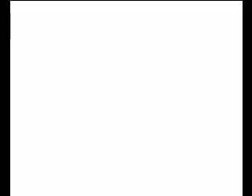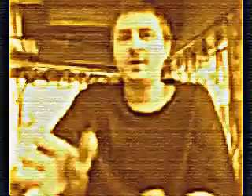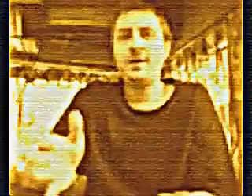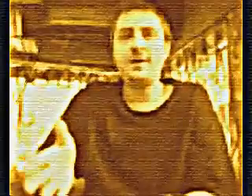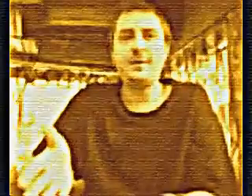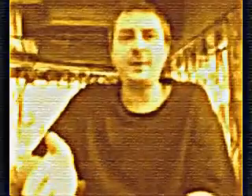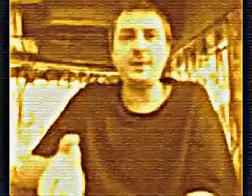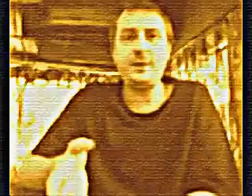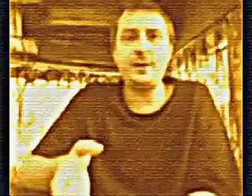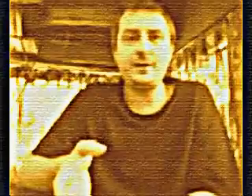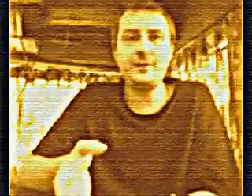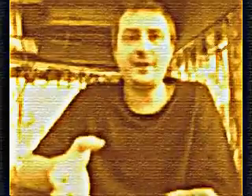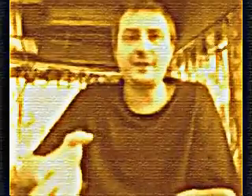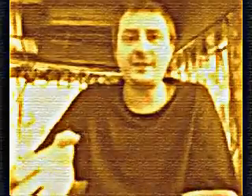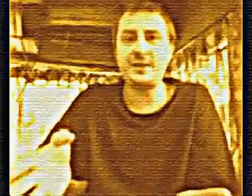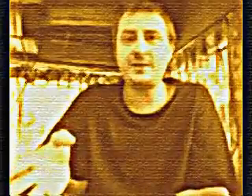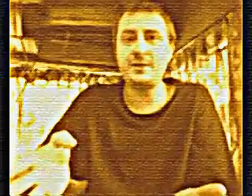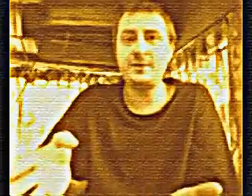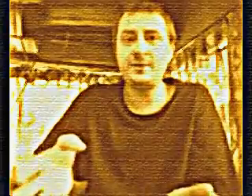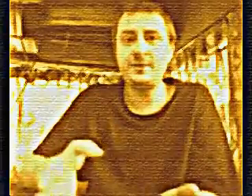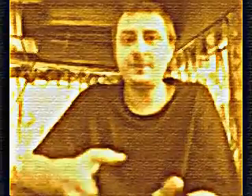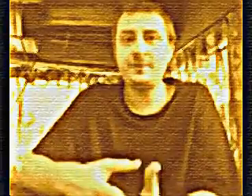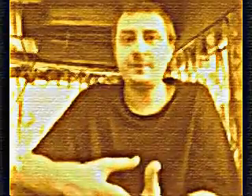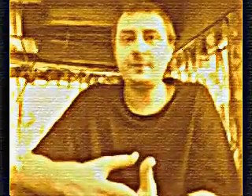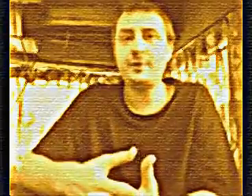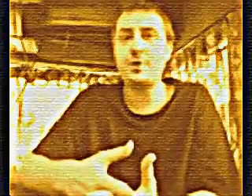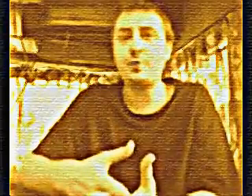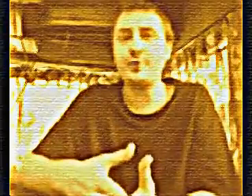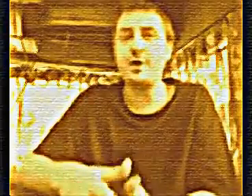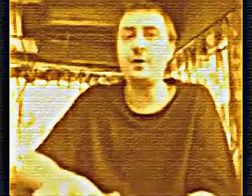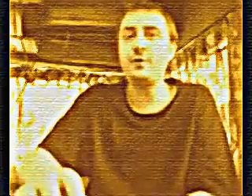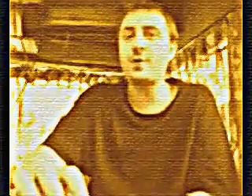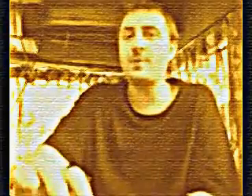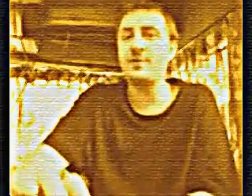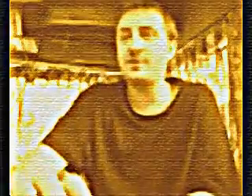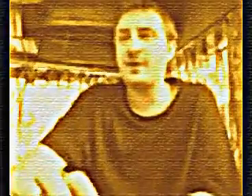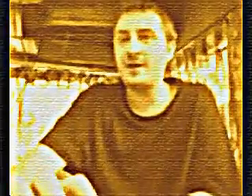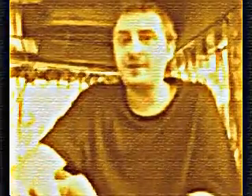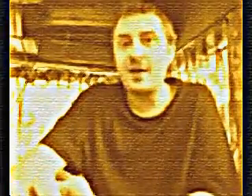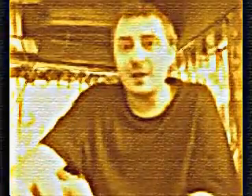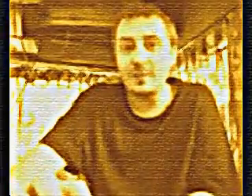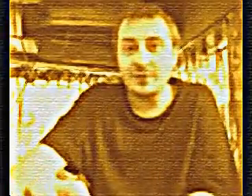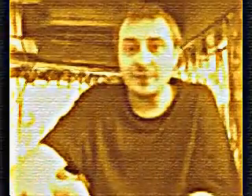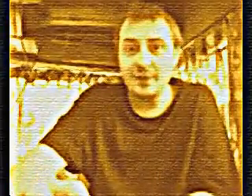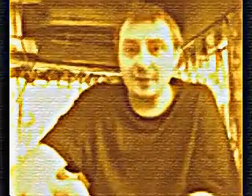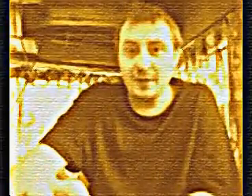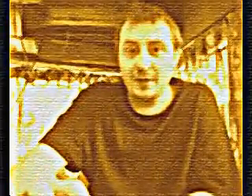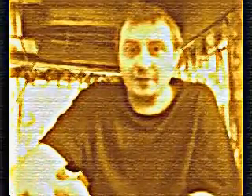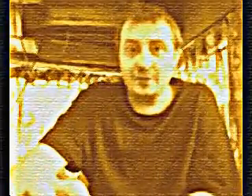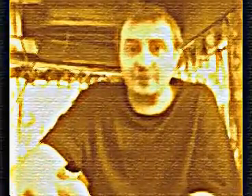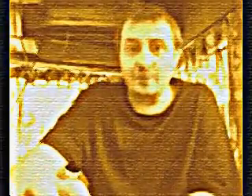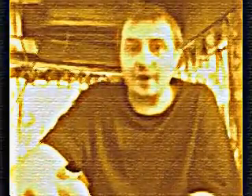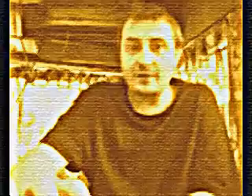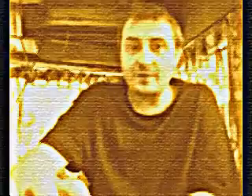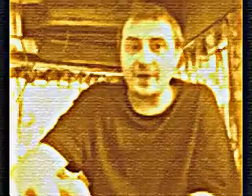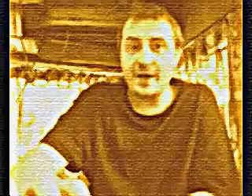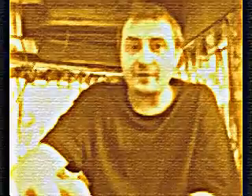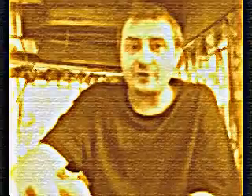have in the Tennessean, Nicole Young, Robertson County Times. She writes about